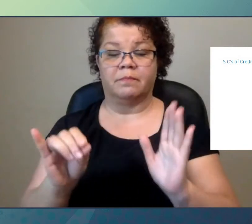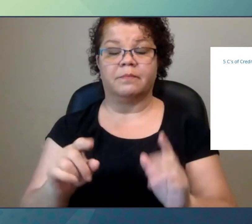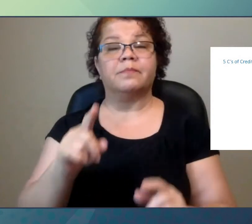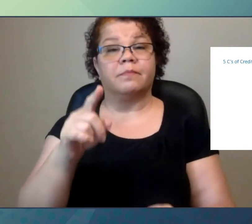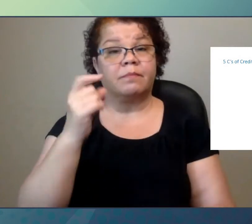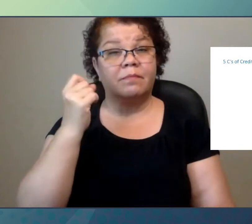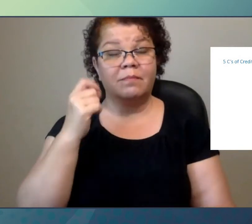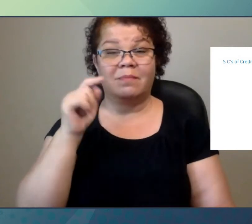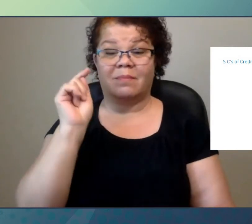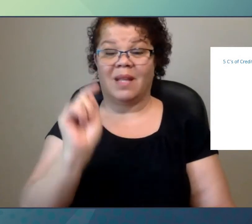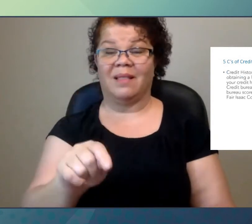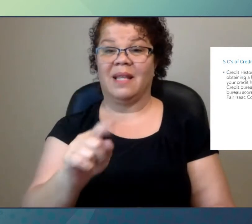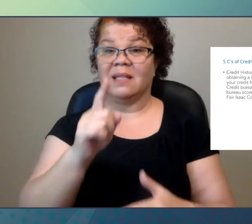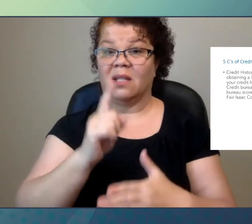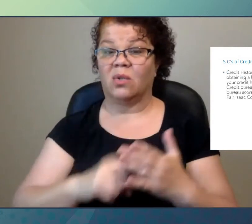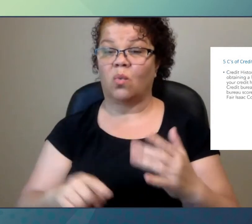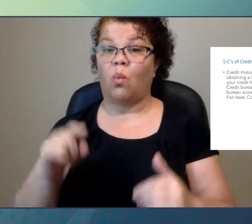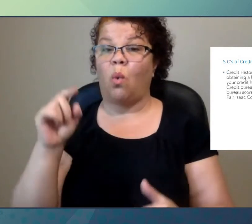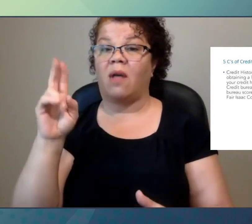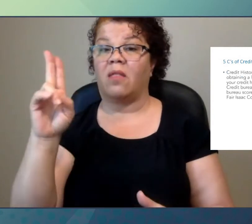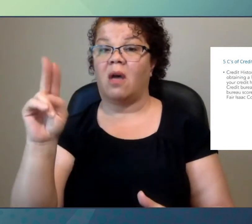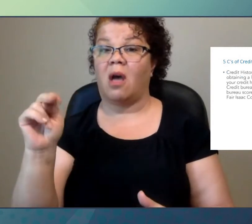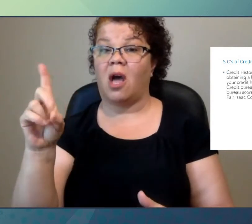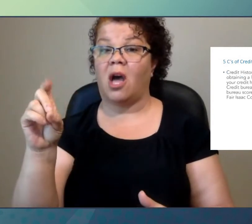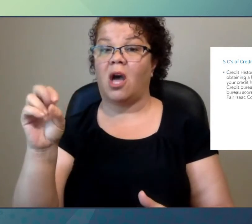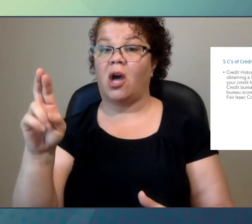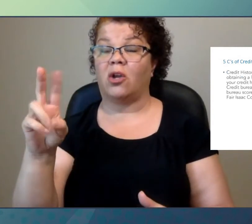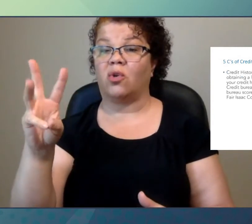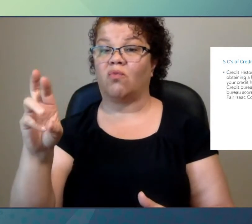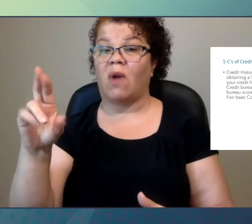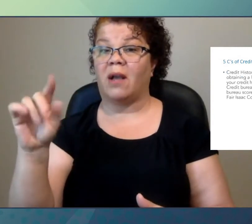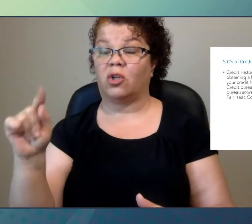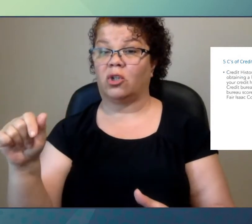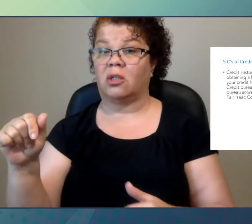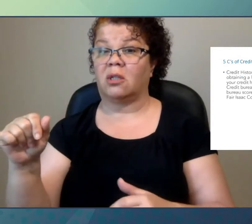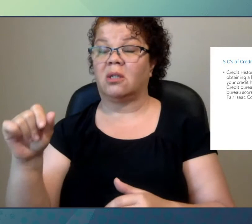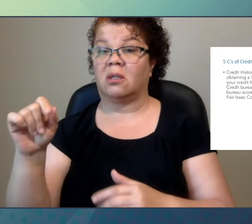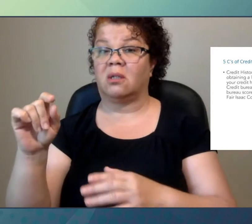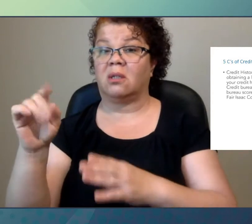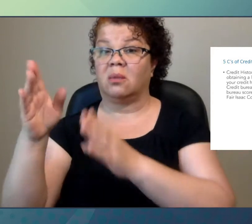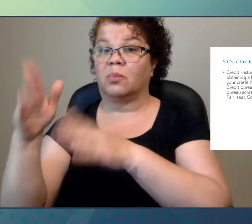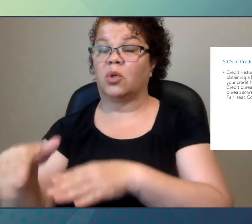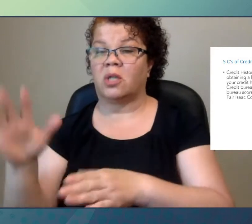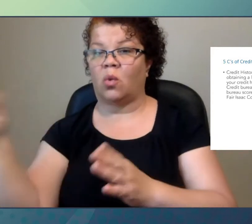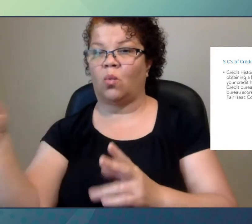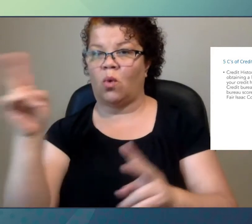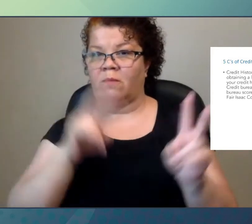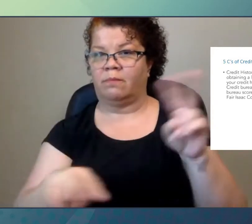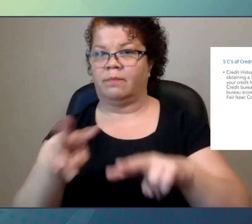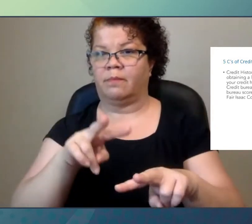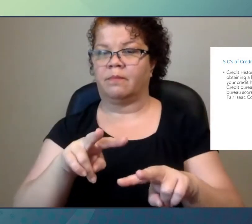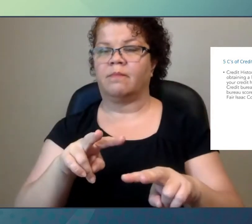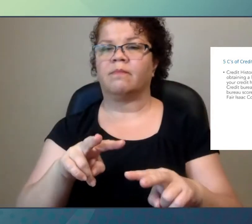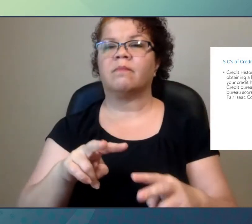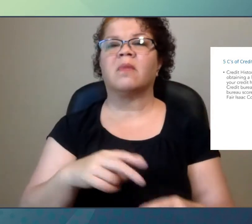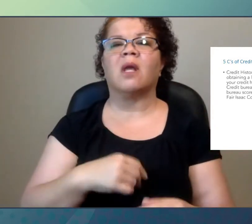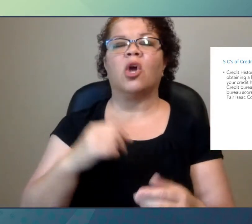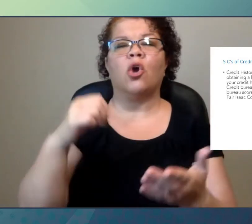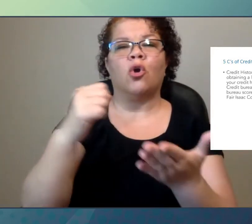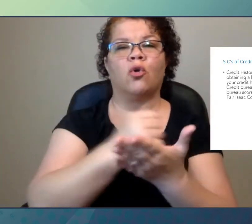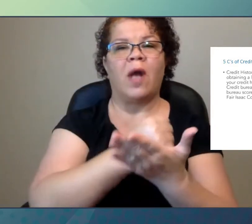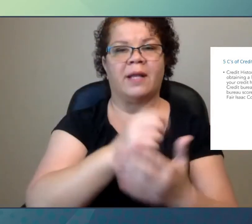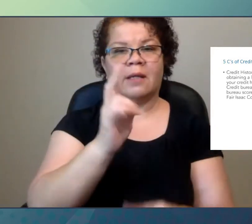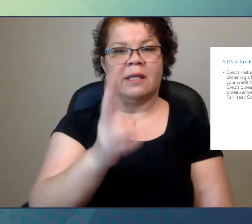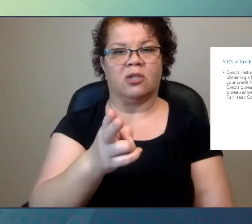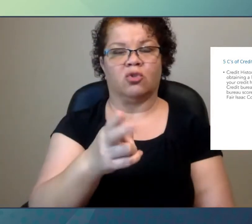is what the underwriters look for. Number 1 is credit history. So this is looking at the credit report, identifying